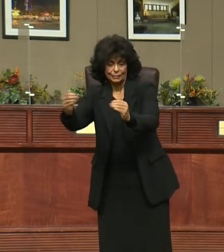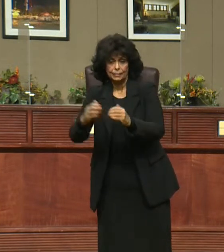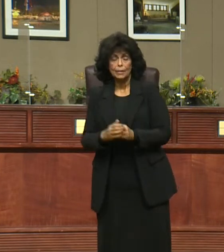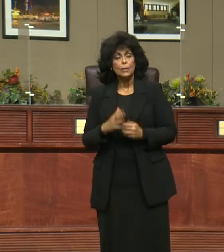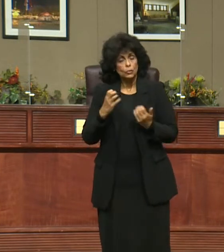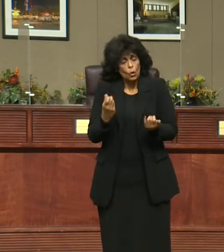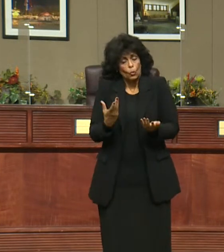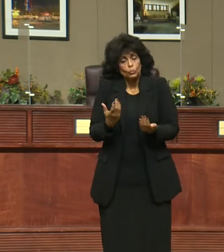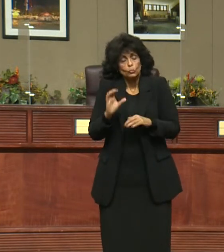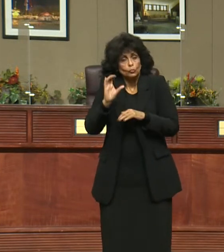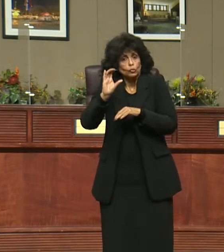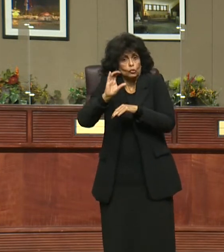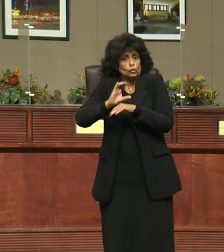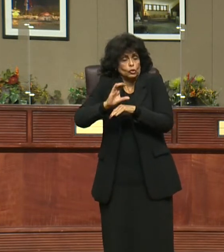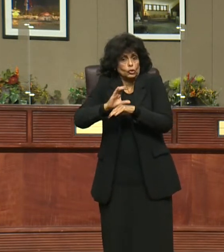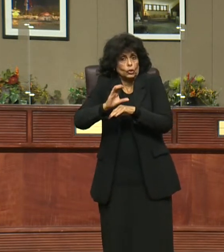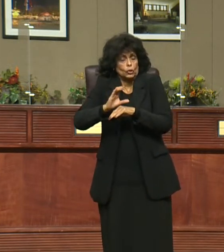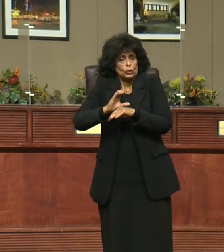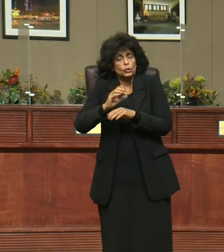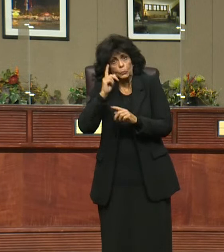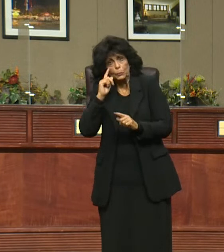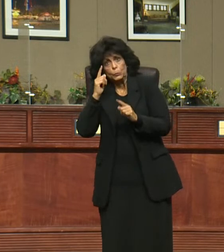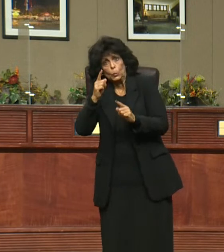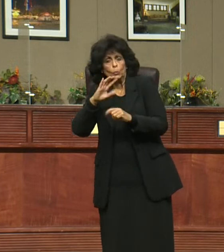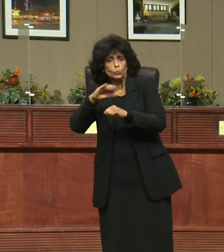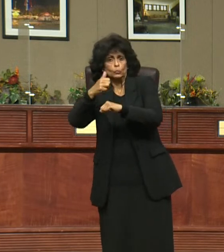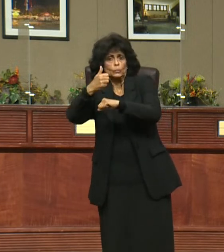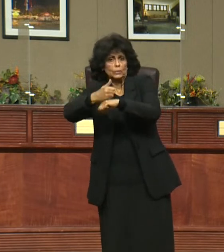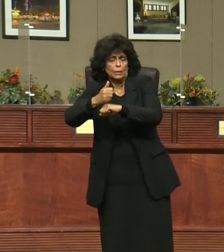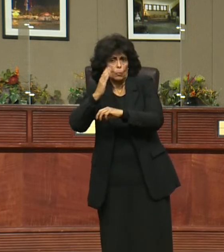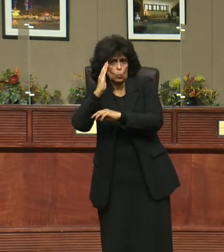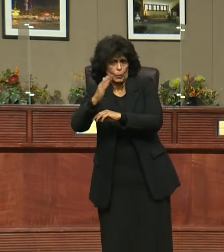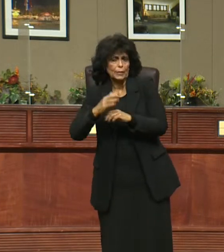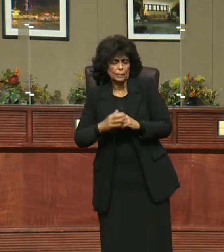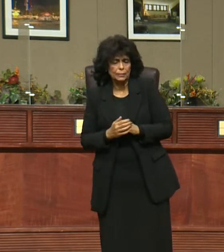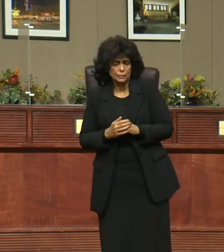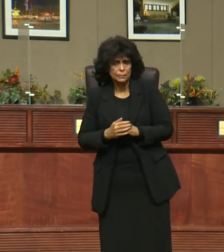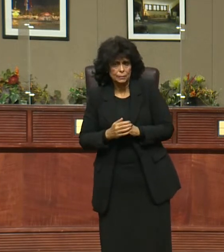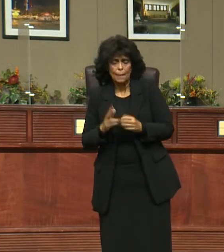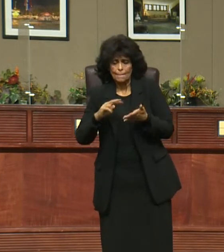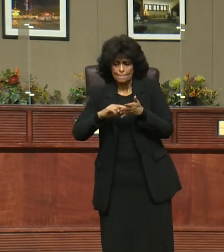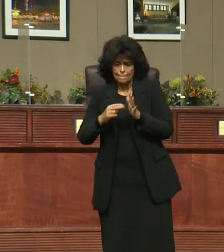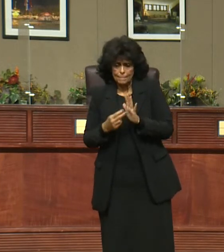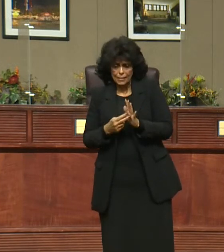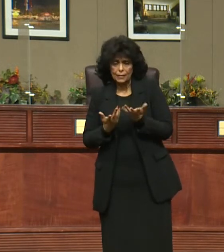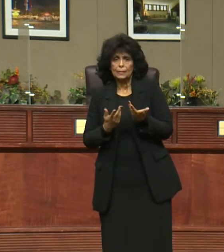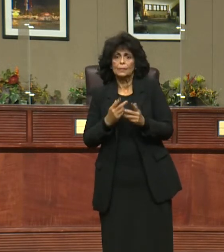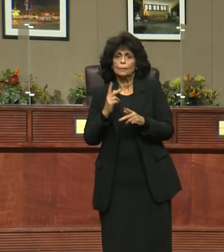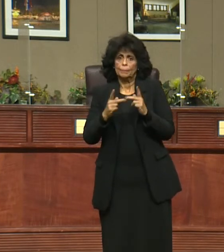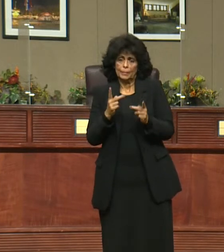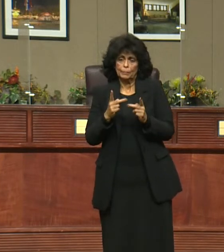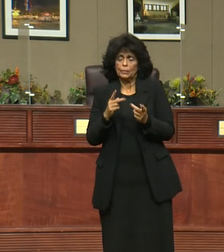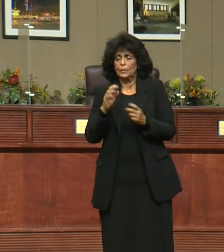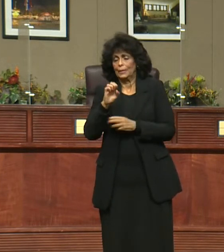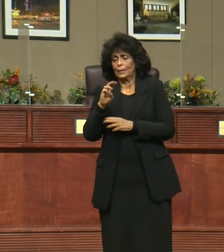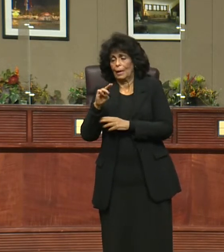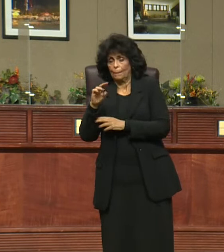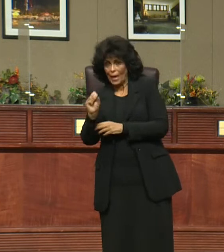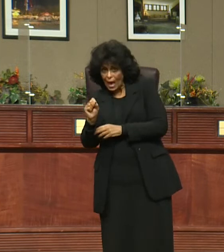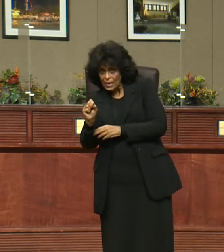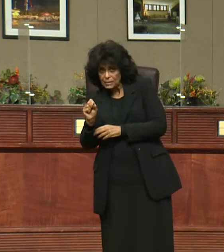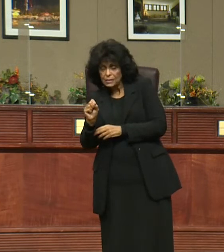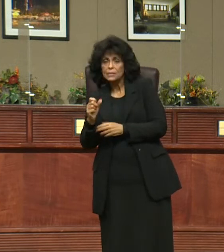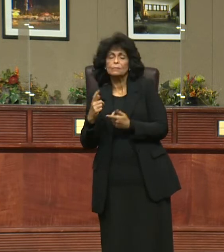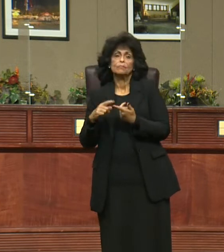members can participate, and it will be a mix between the fire department, EMS, and ourselves,